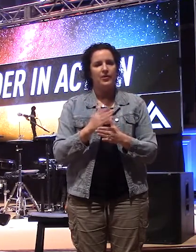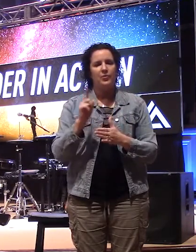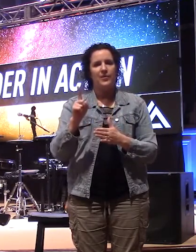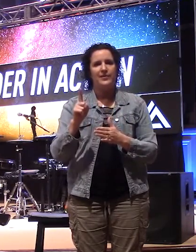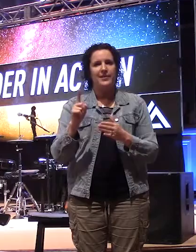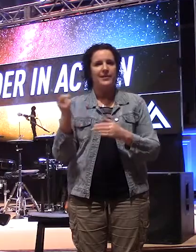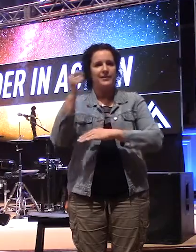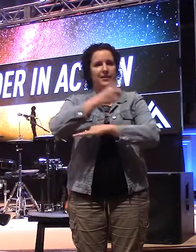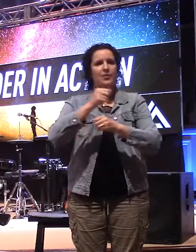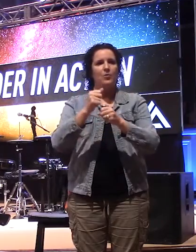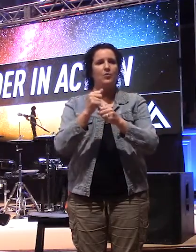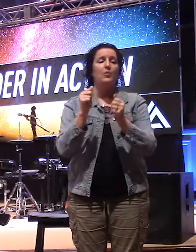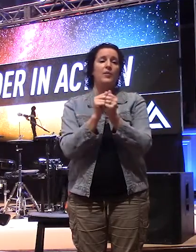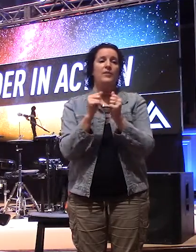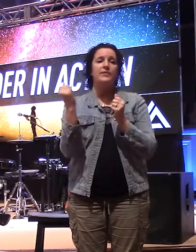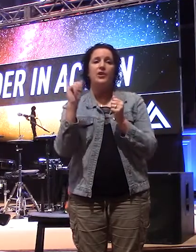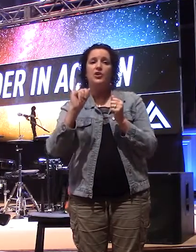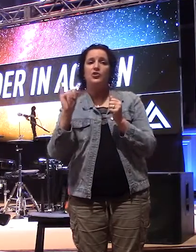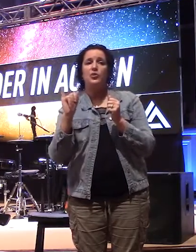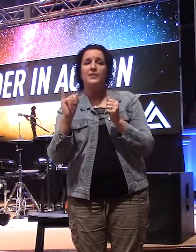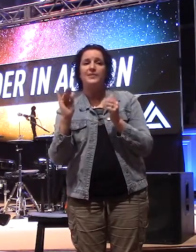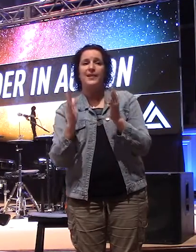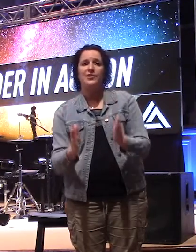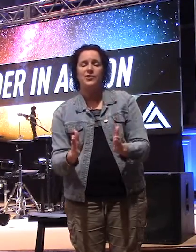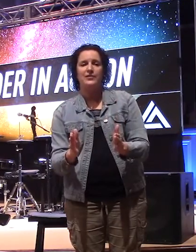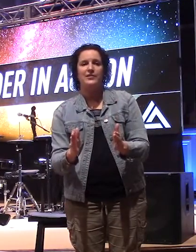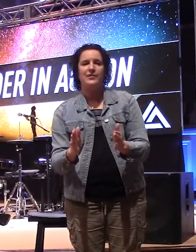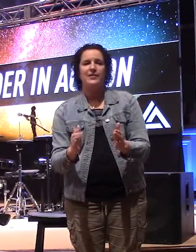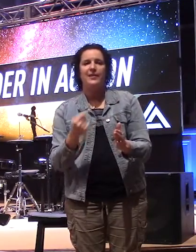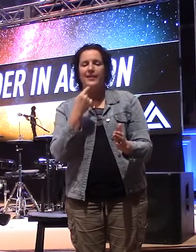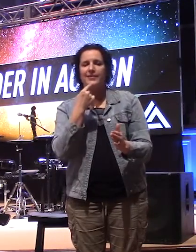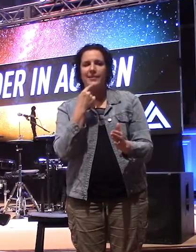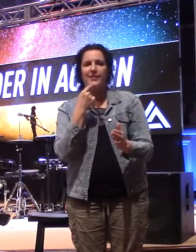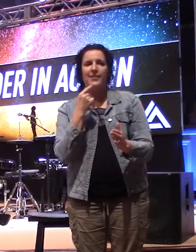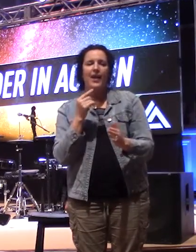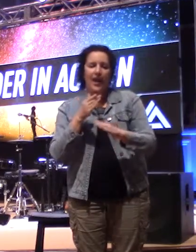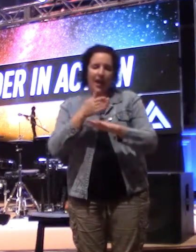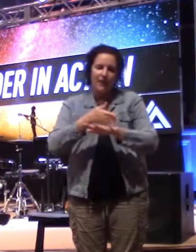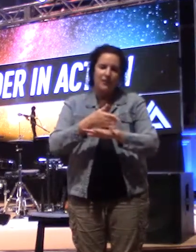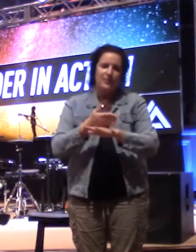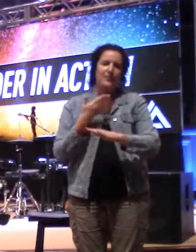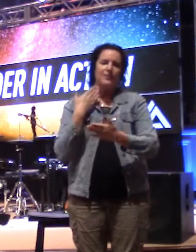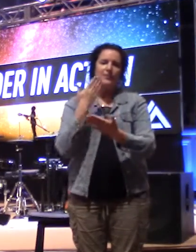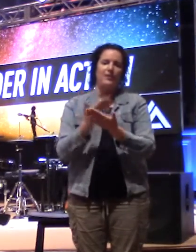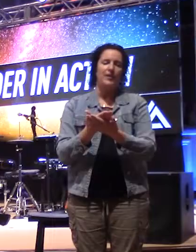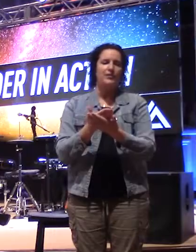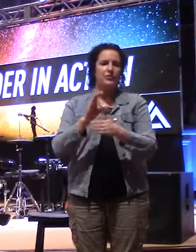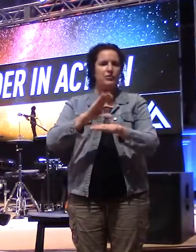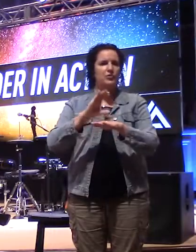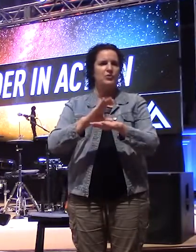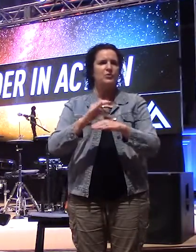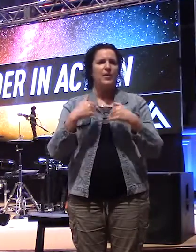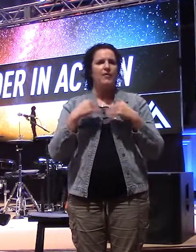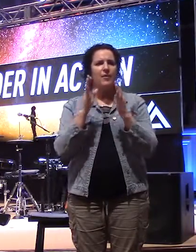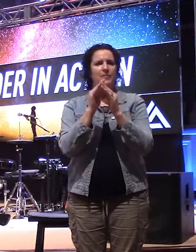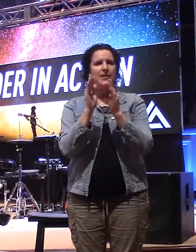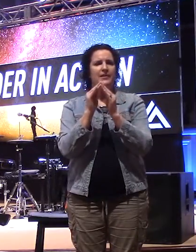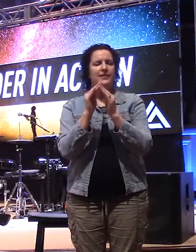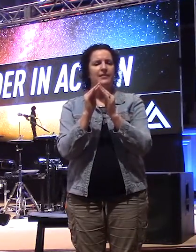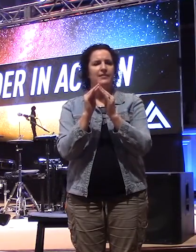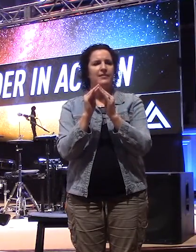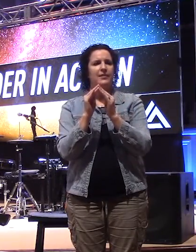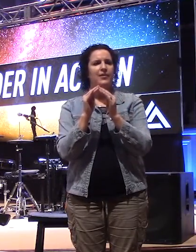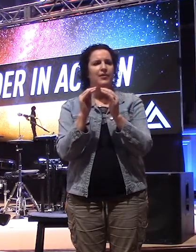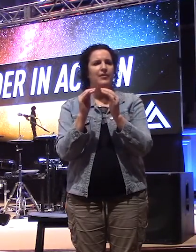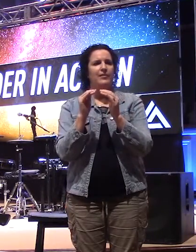insurance agent. He said, "I have to get to a church. We're having a meeting at our church." And the agent said, "Who's the meeting with?" He said, "Life